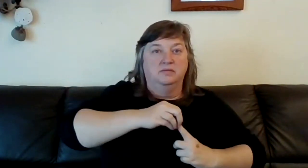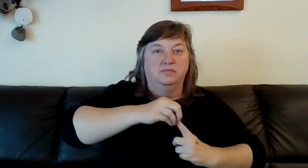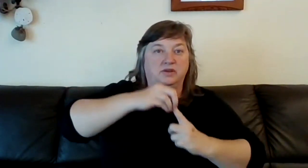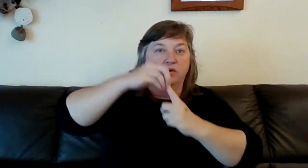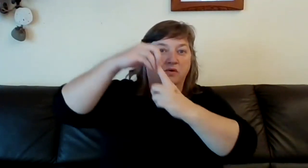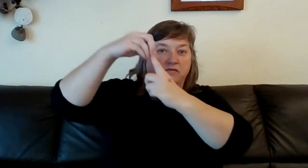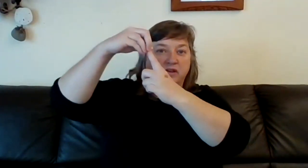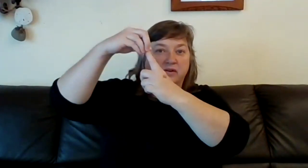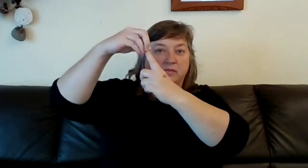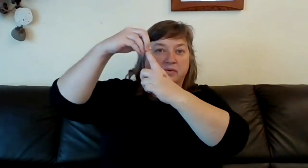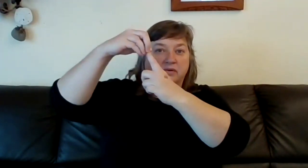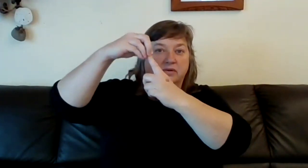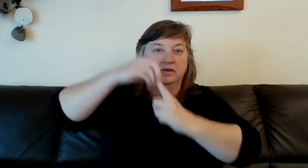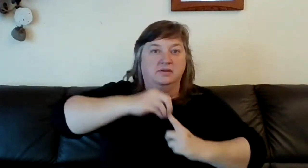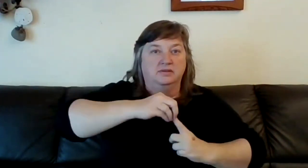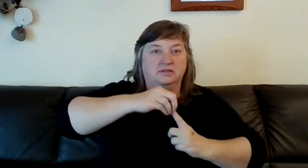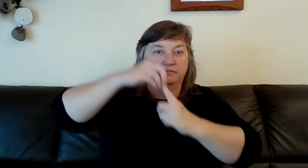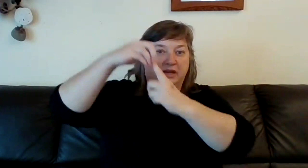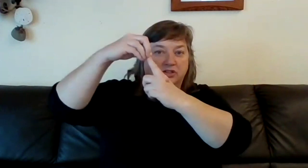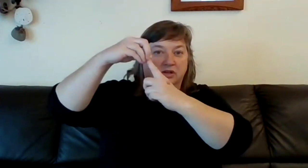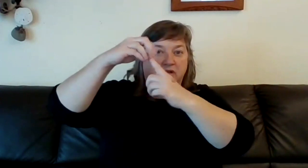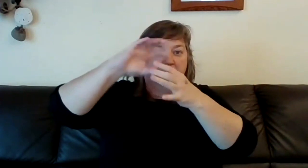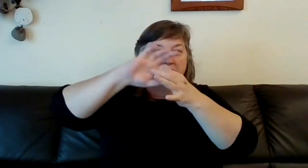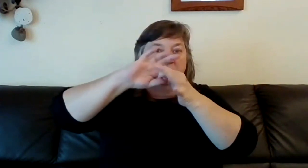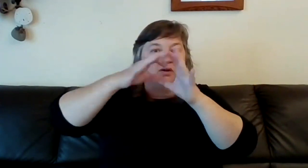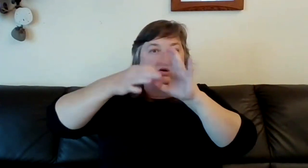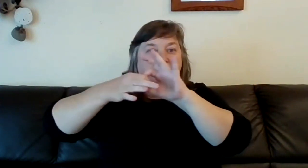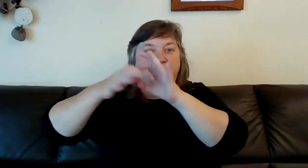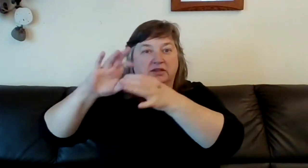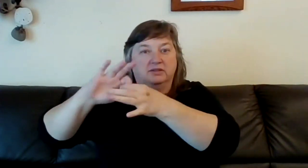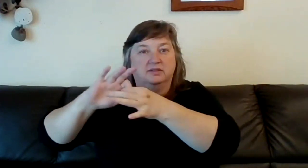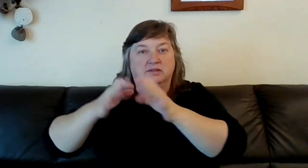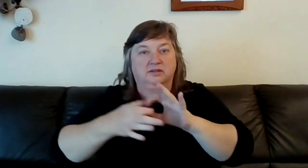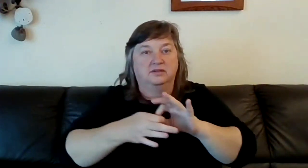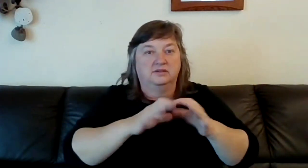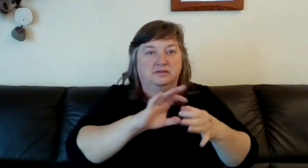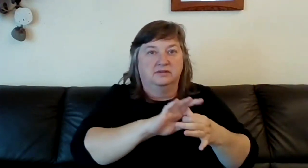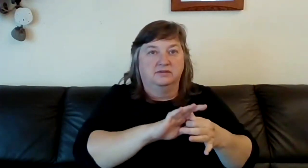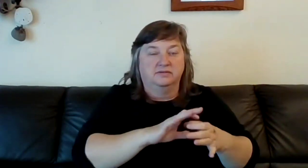Bring your whole finger up. Special Olympics.